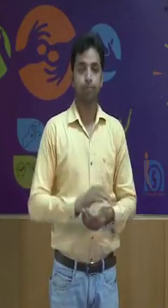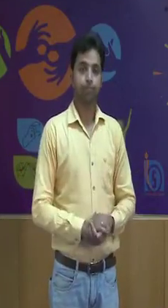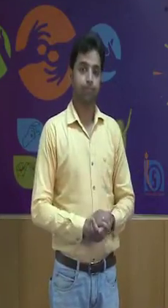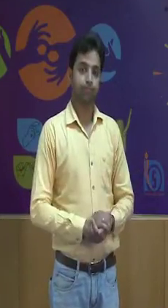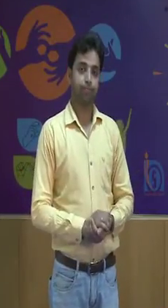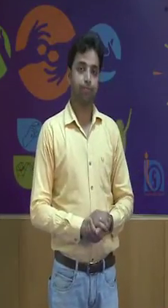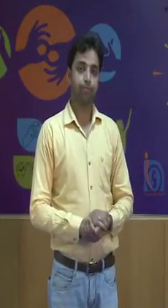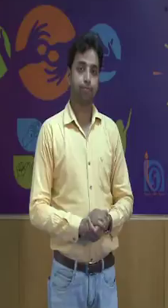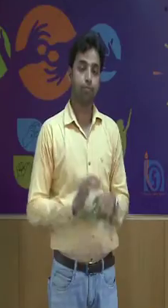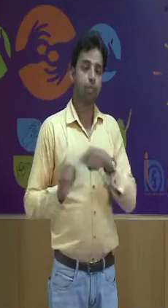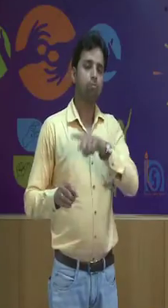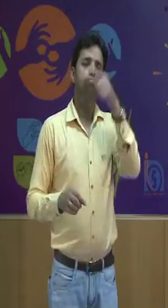and their duties.